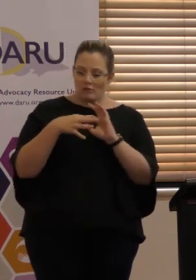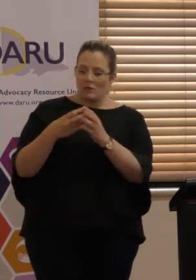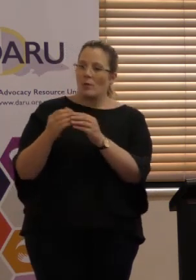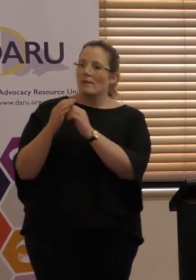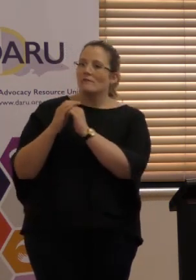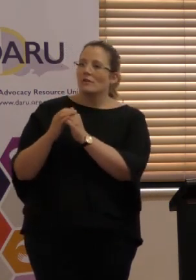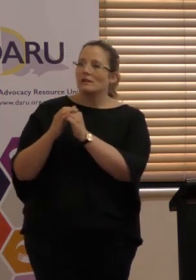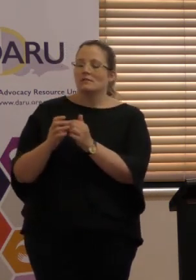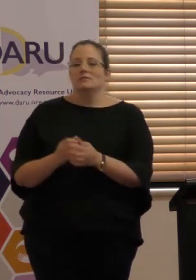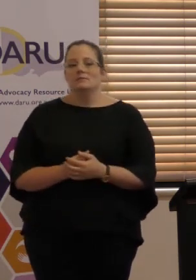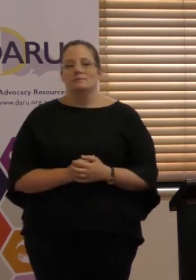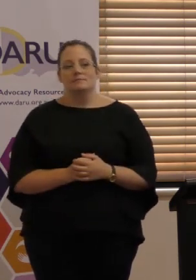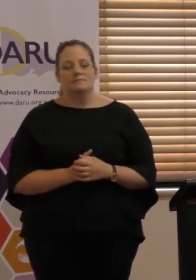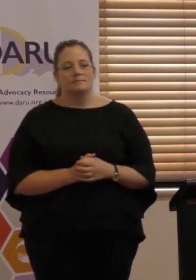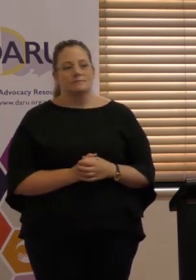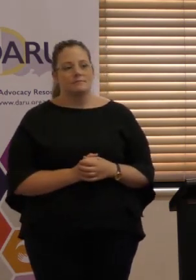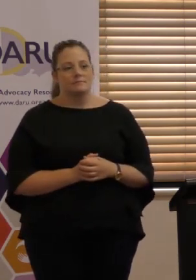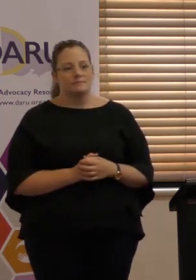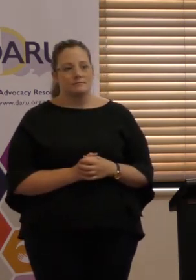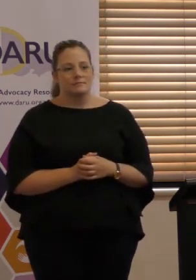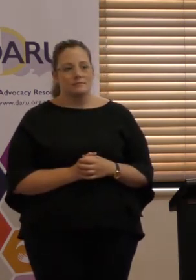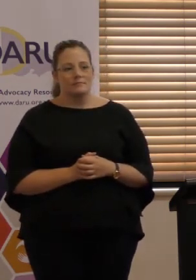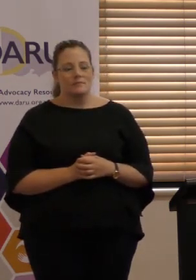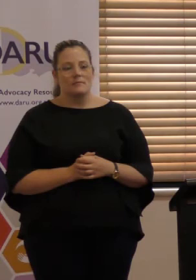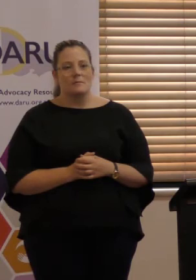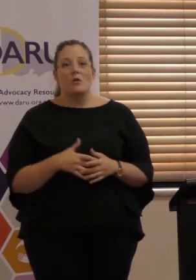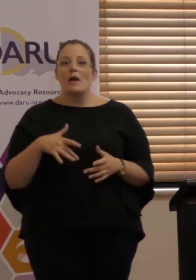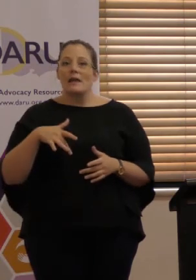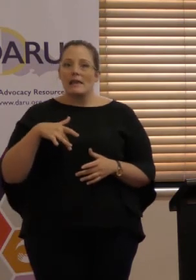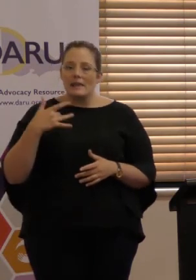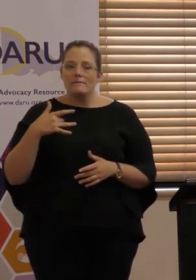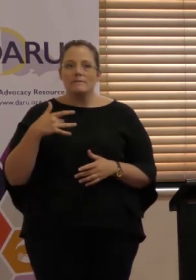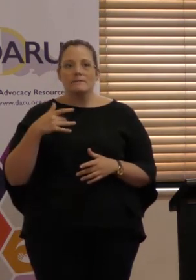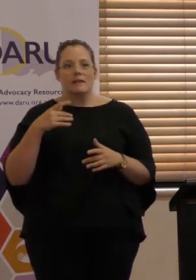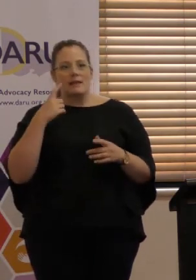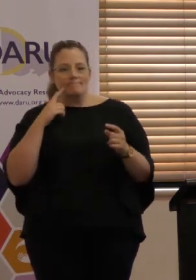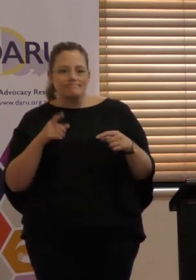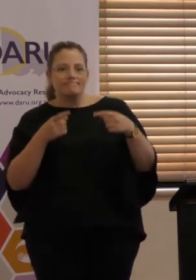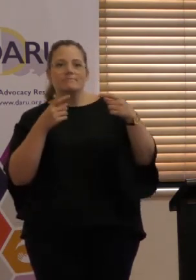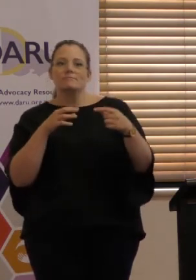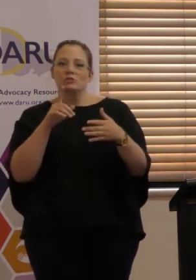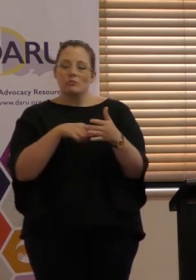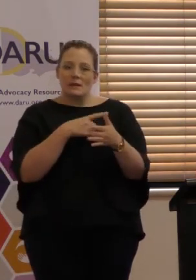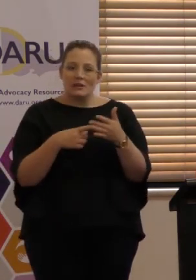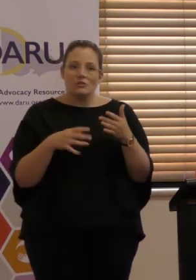thing that they really need, they will end up in a situation where they are